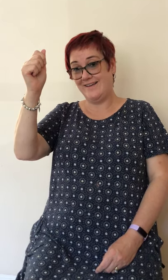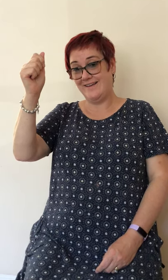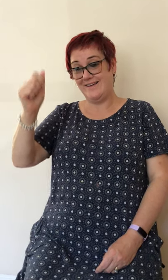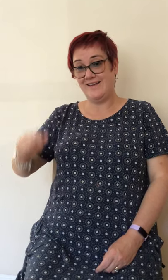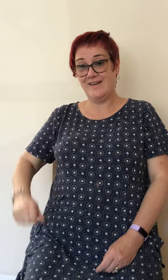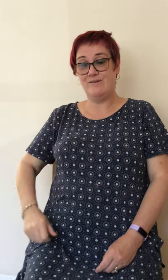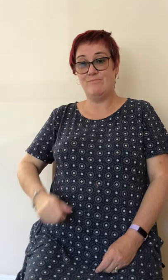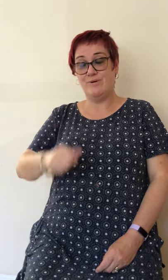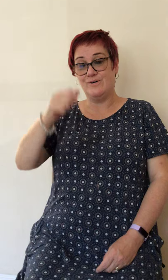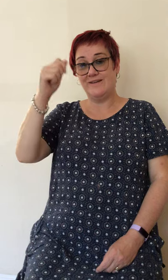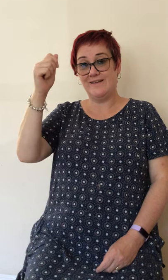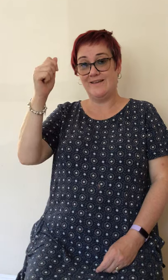boing.